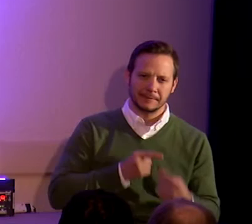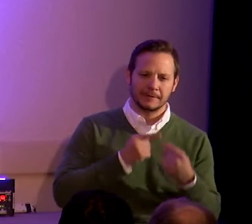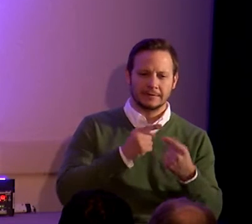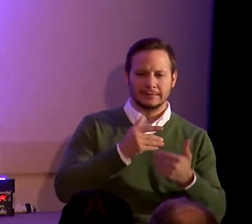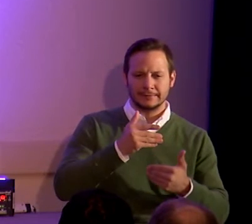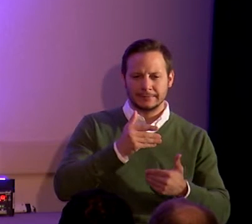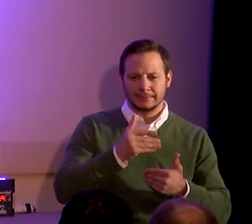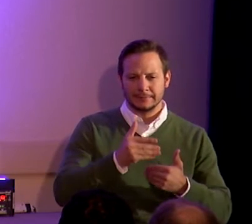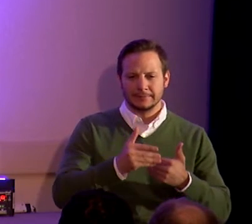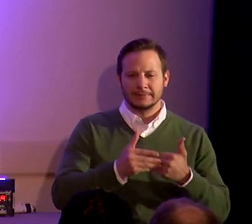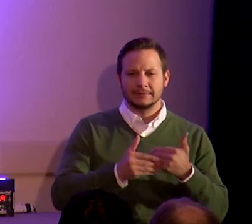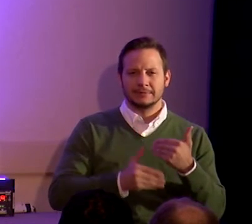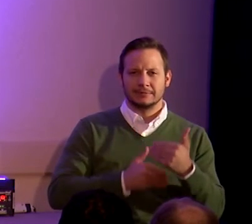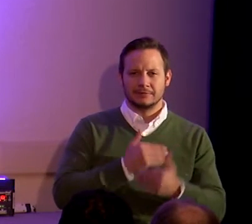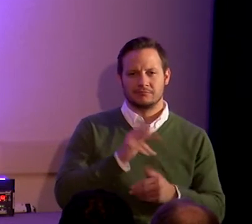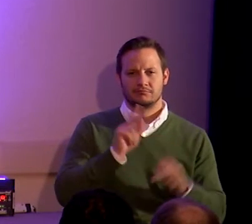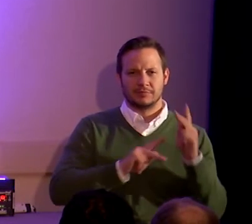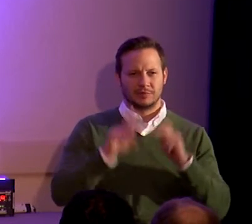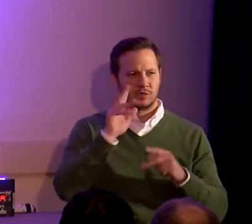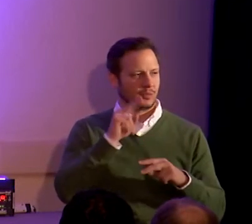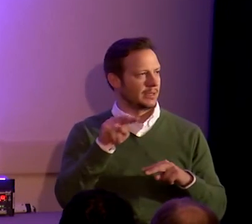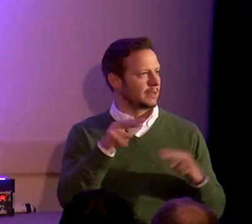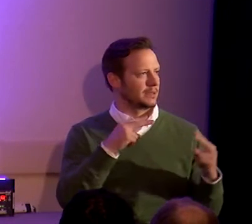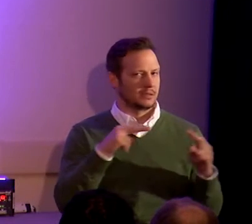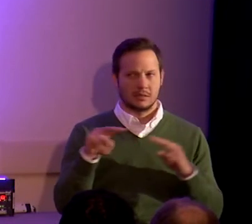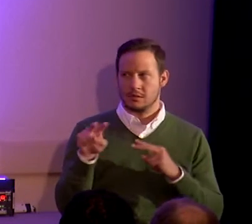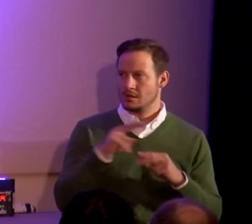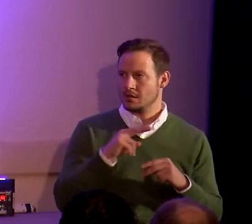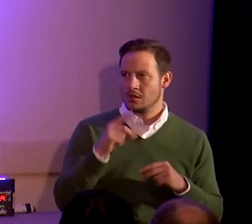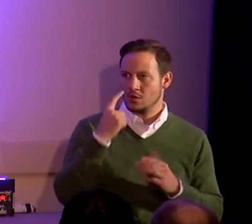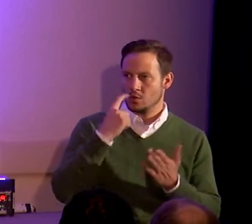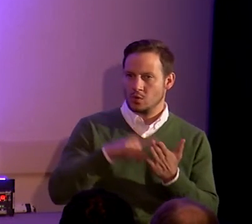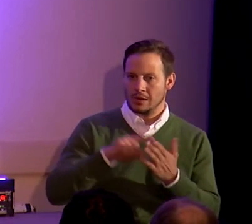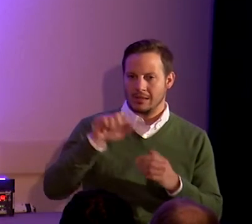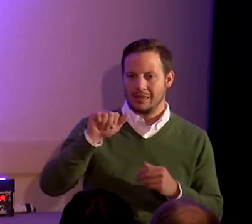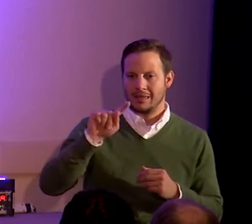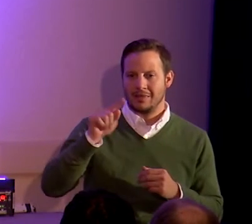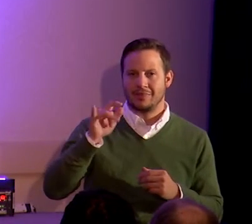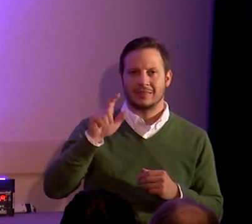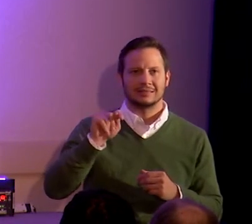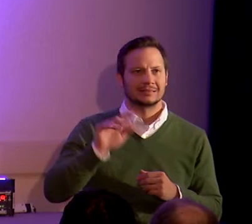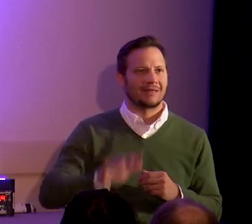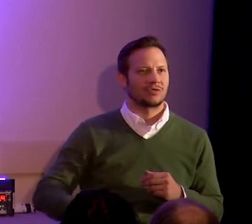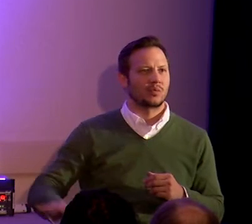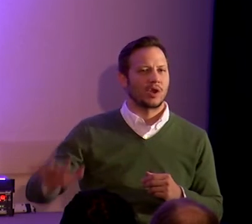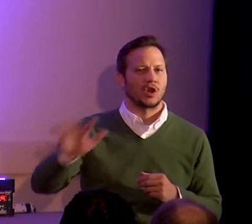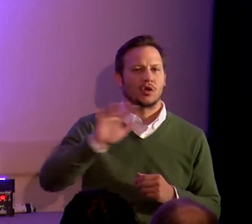momentum. People are going to look around and notice there are atheists everywhere. What will they see?